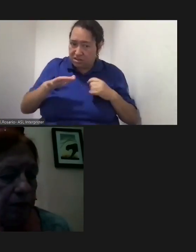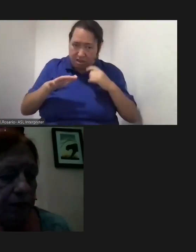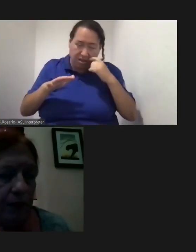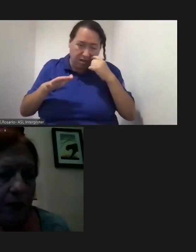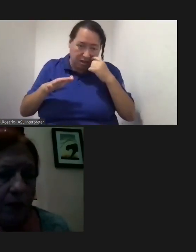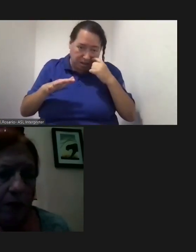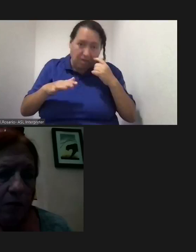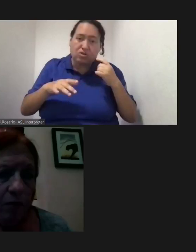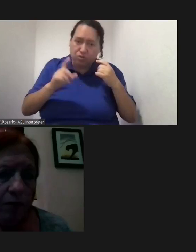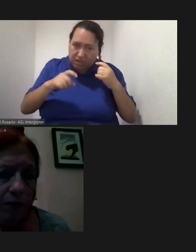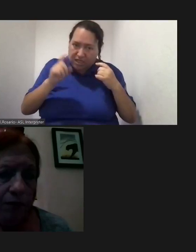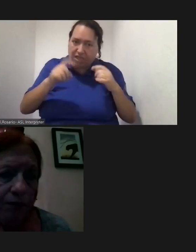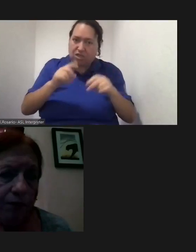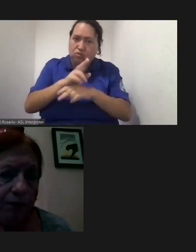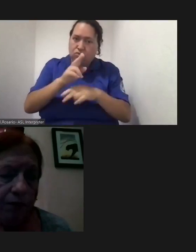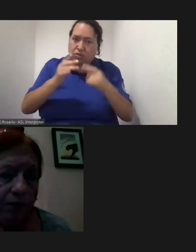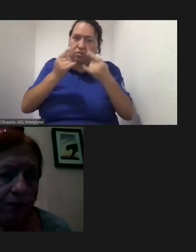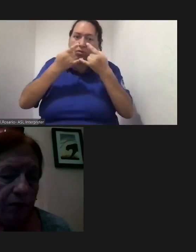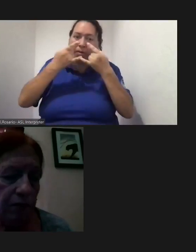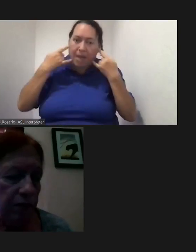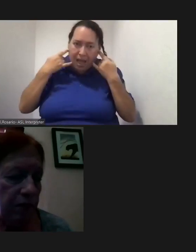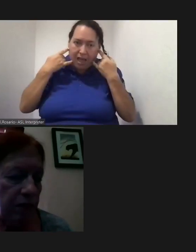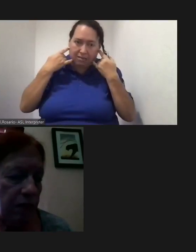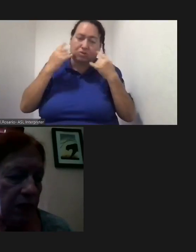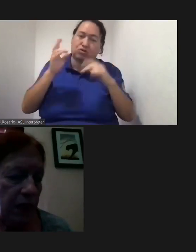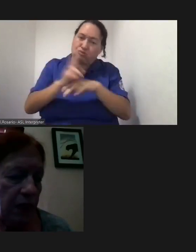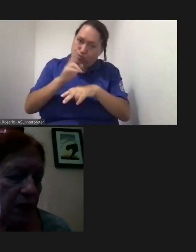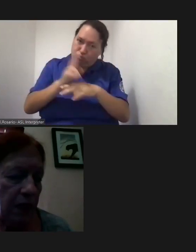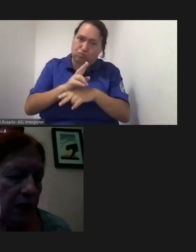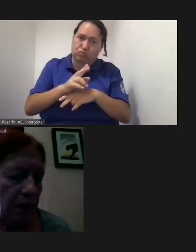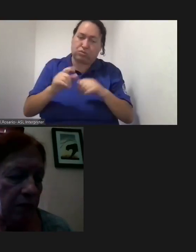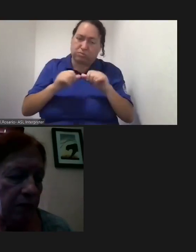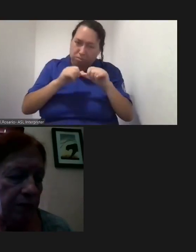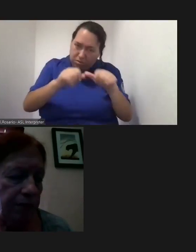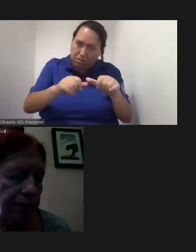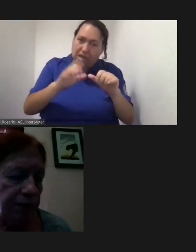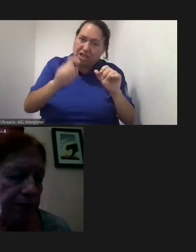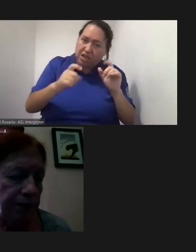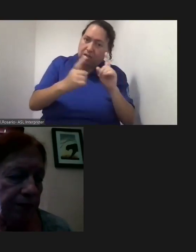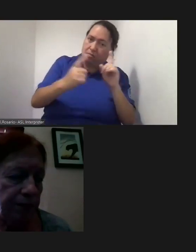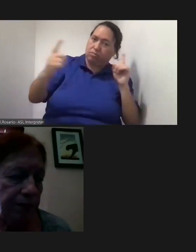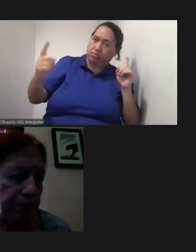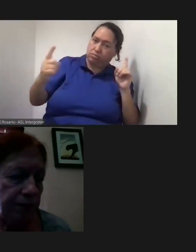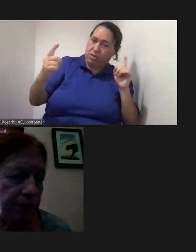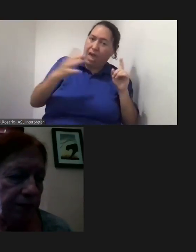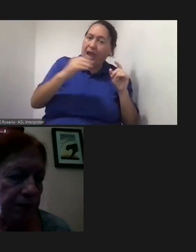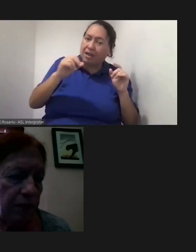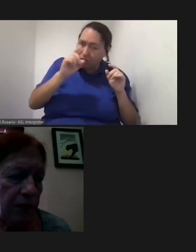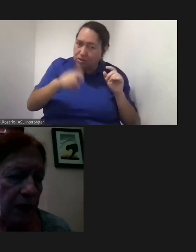So wear your mask, social distance, and wash your hands.